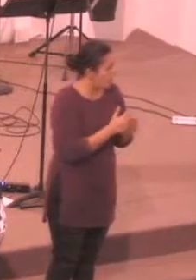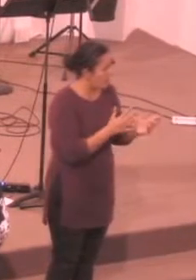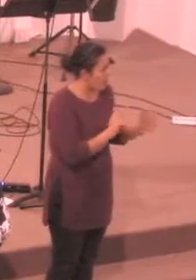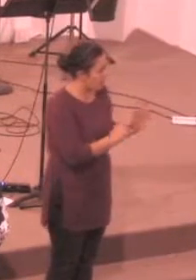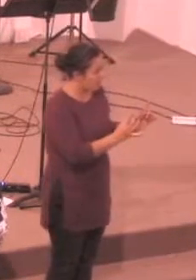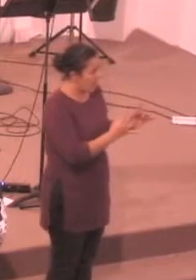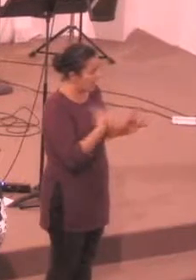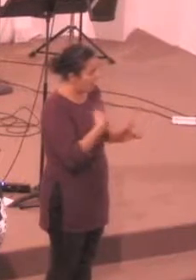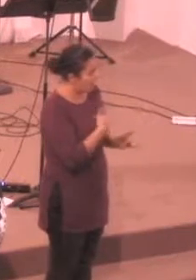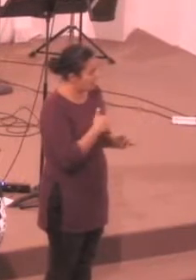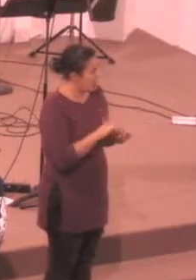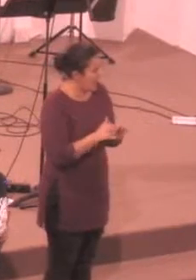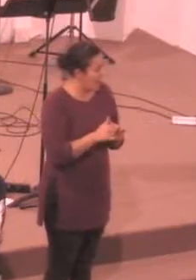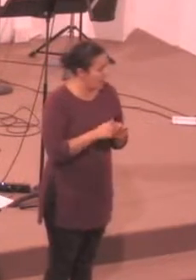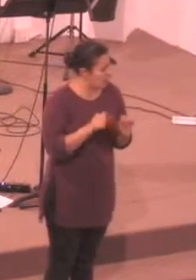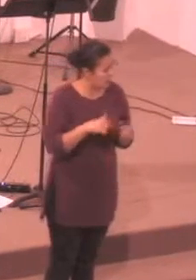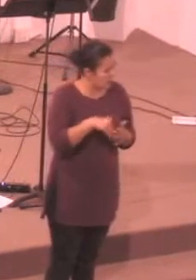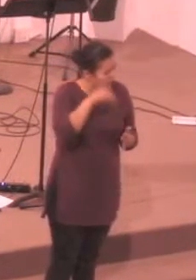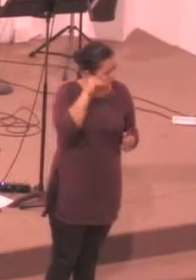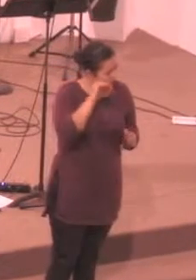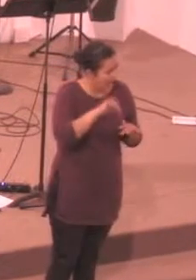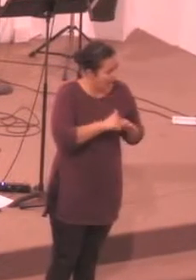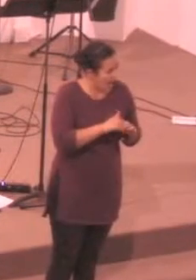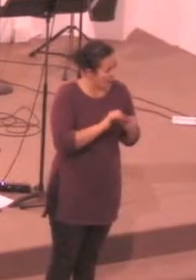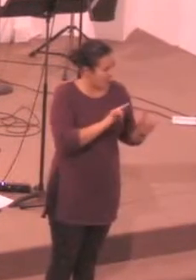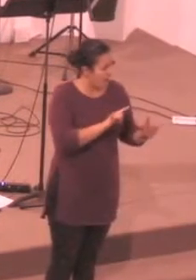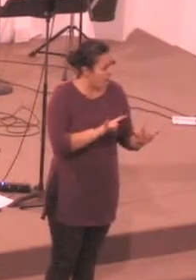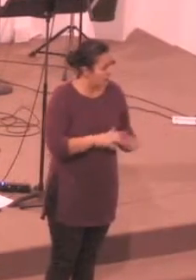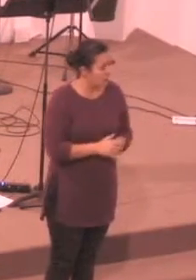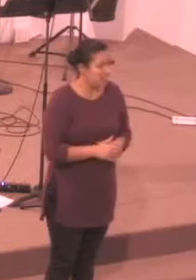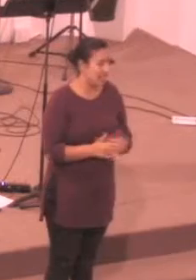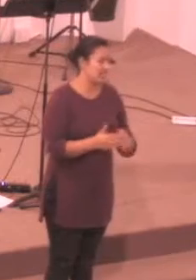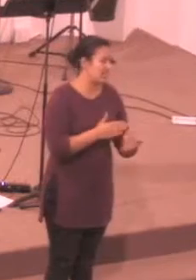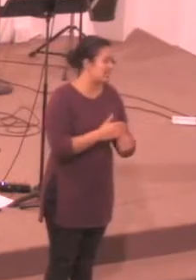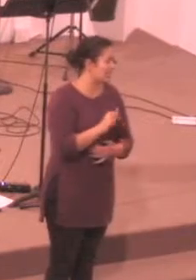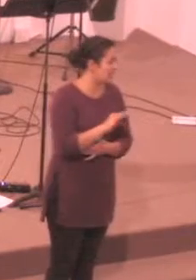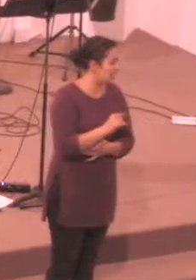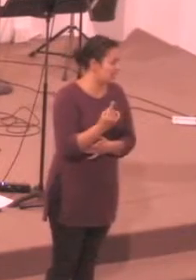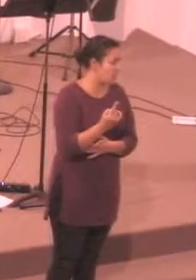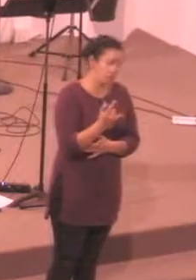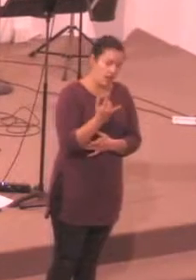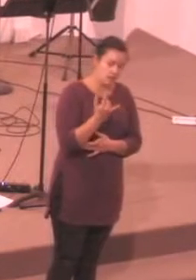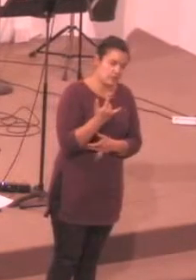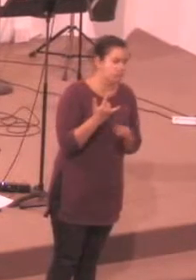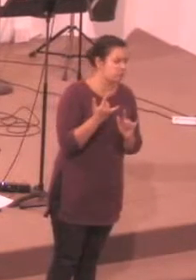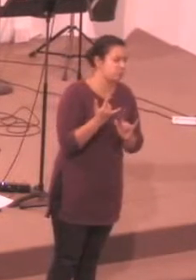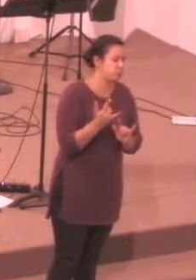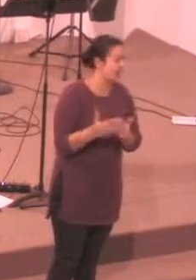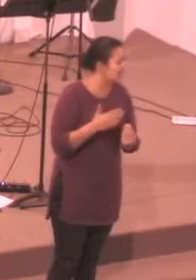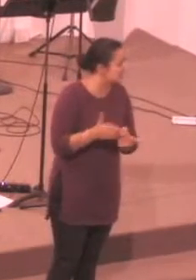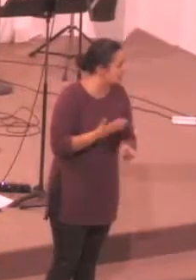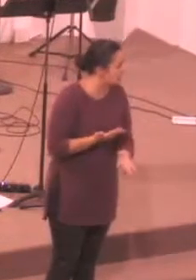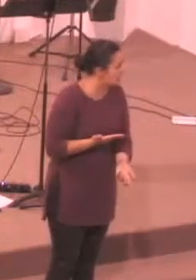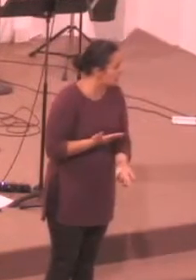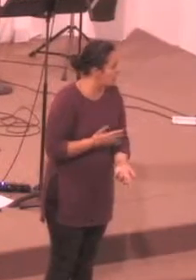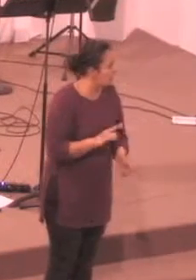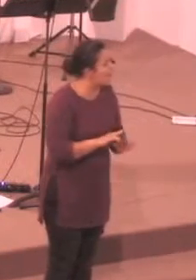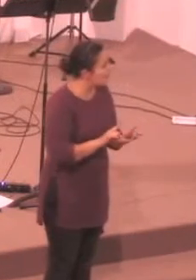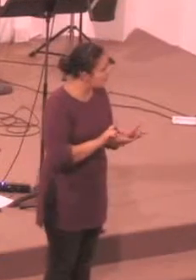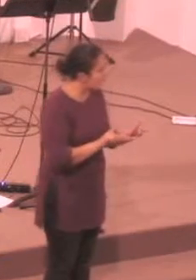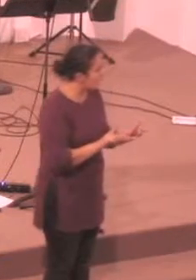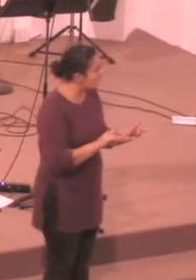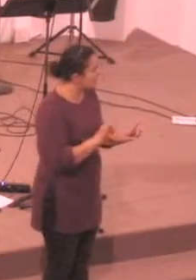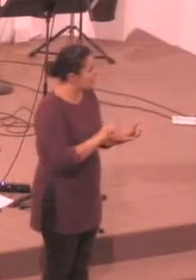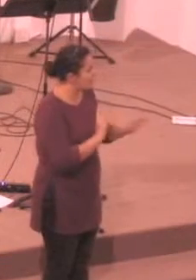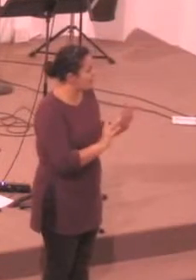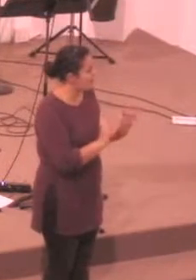It's easy to love somebody that loves you. Come on, you never even think about it. But it's when them people are talking crap about you that's when